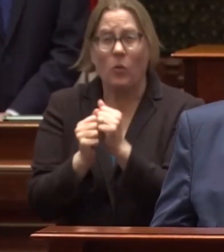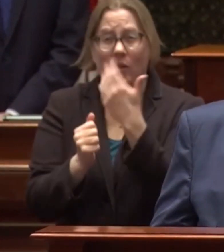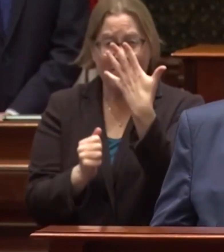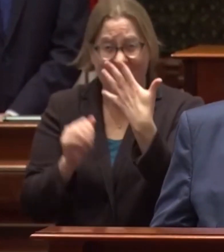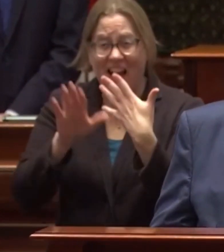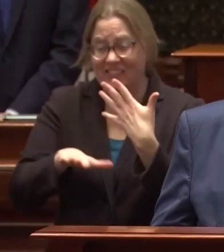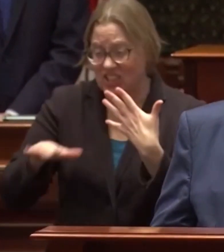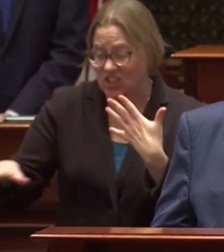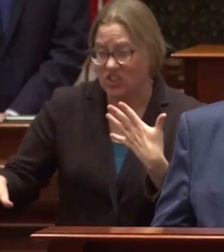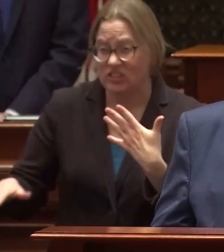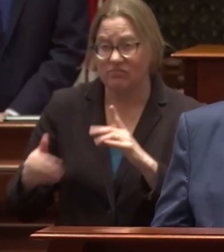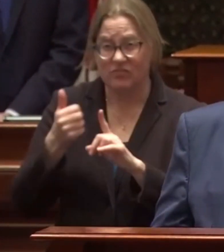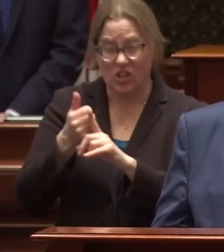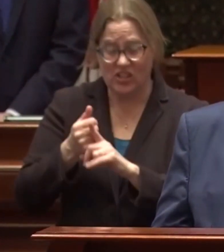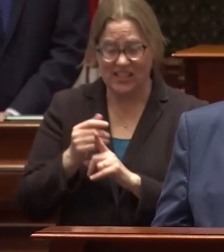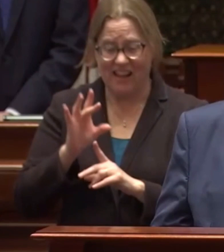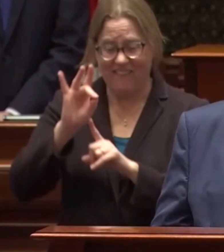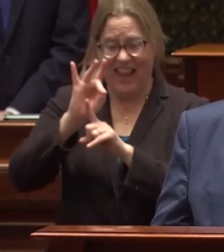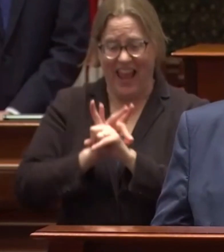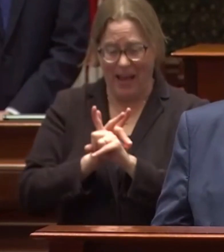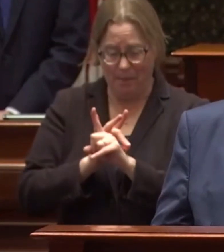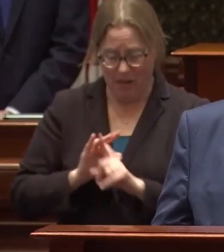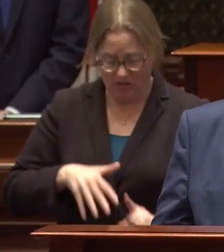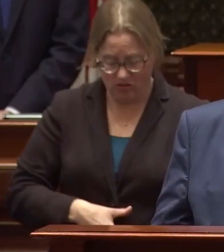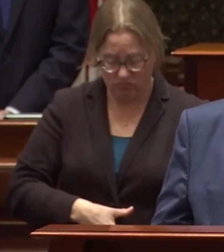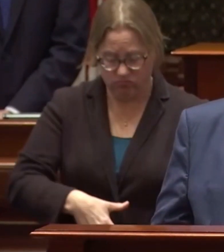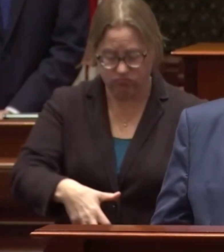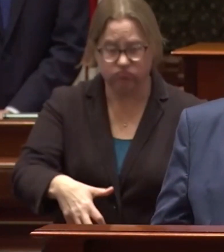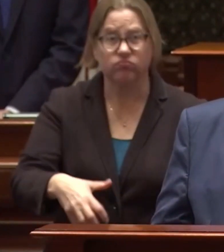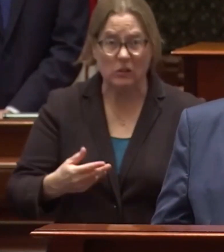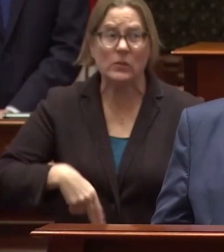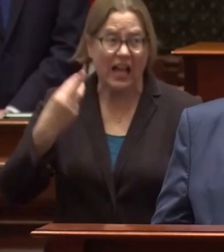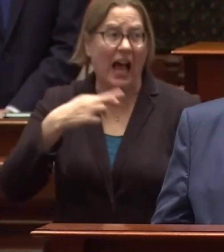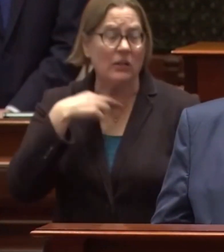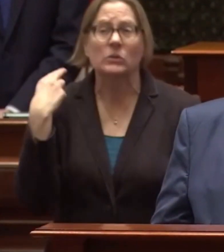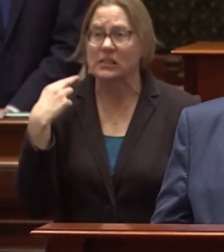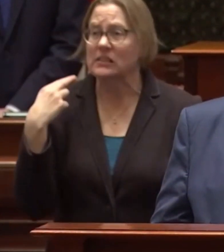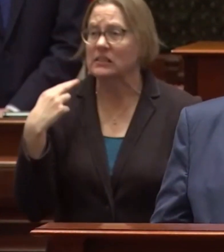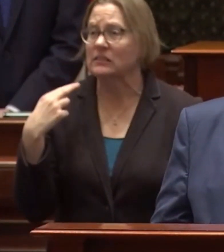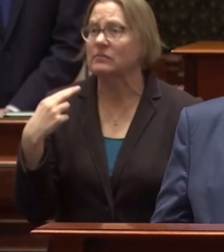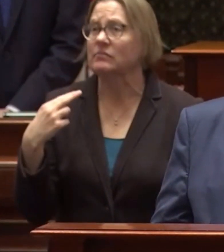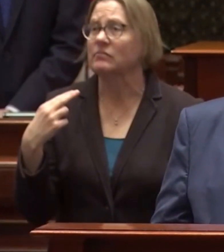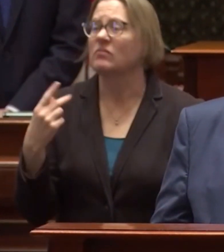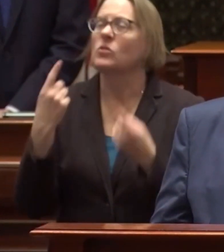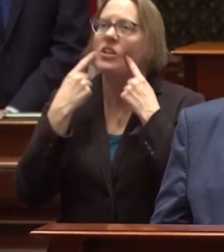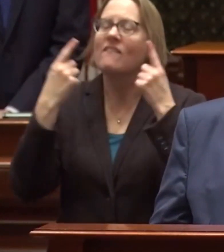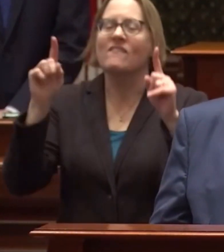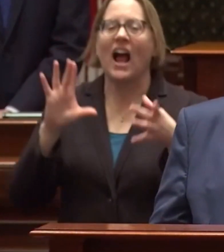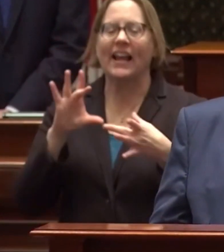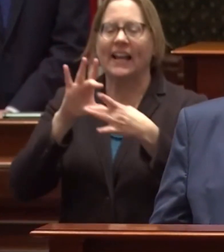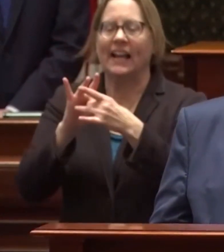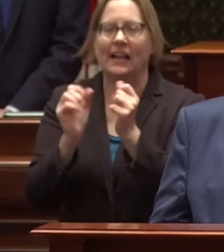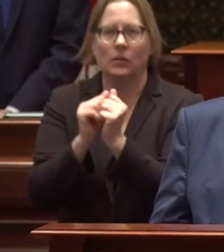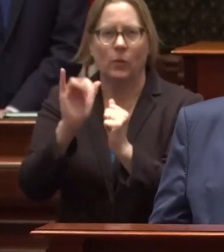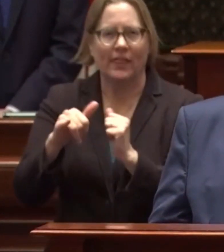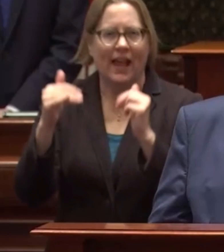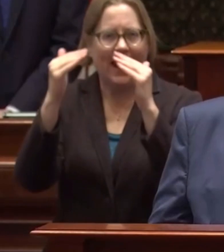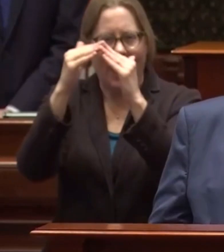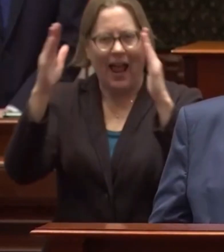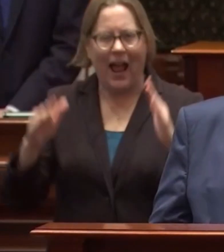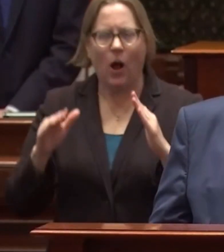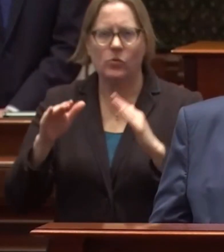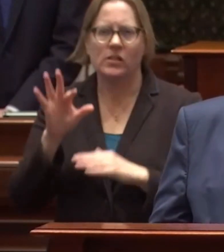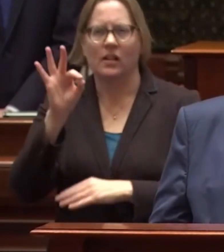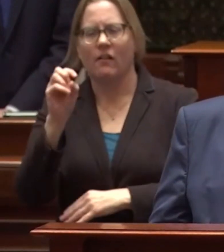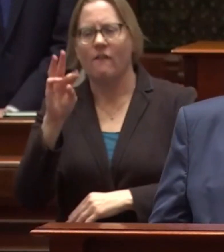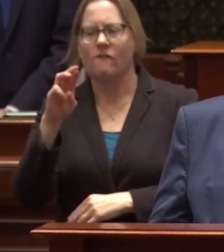while she was 8 months into a high-risk pregnancy. When Jasmine was finally connected to Housing Forward, a